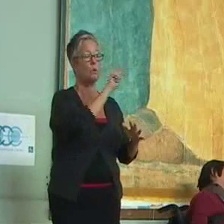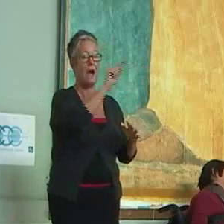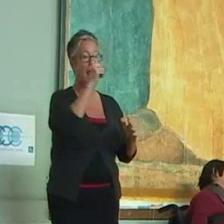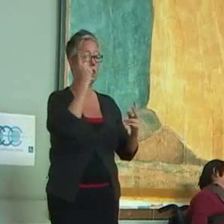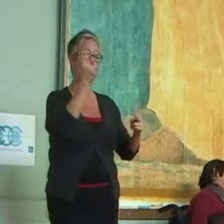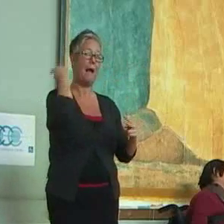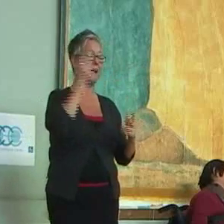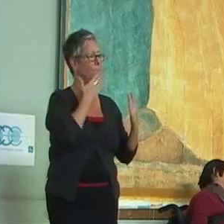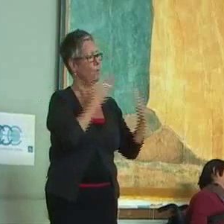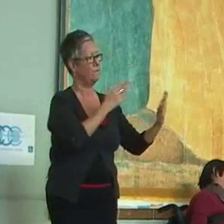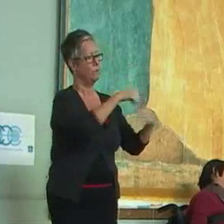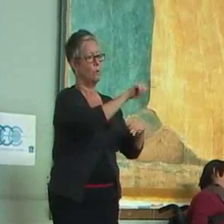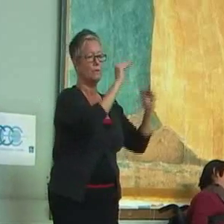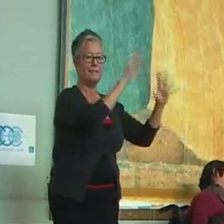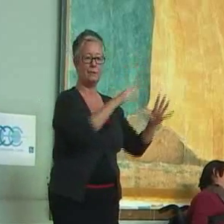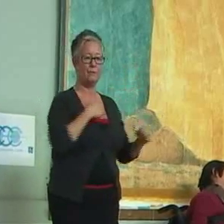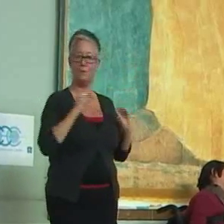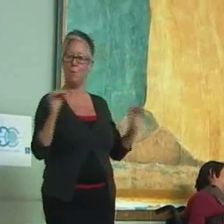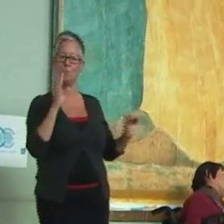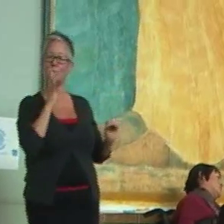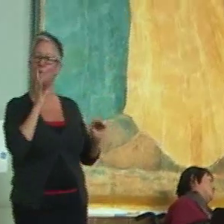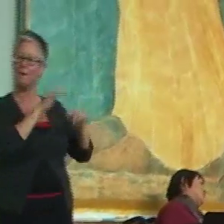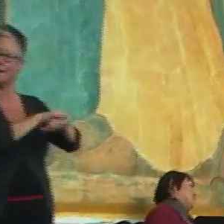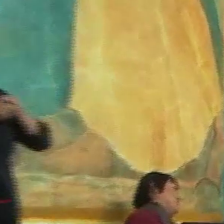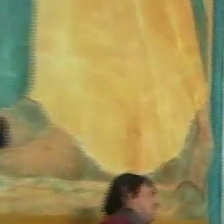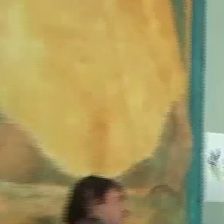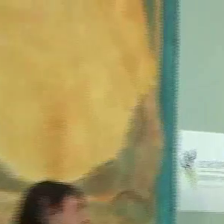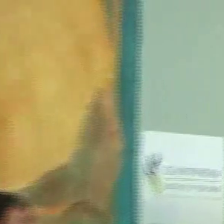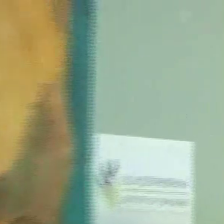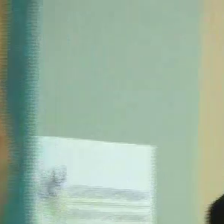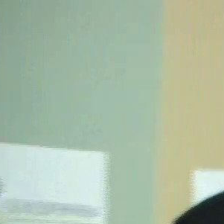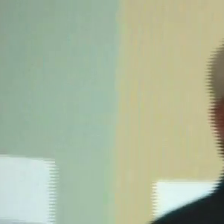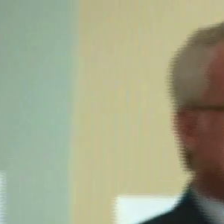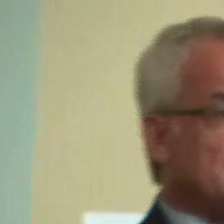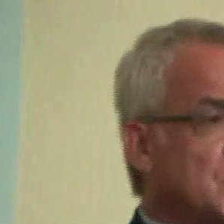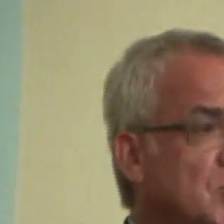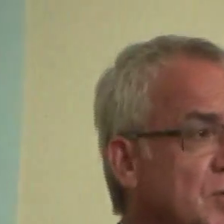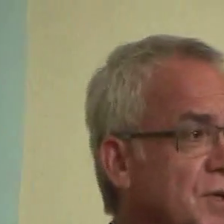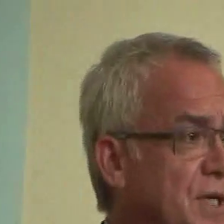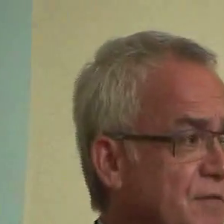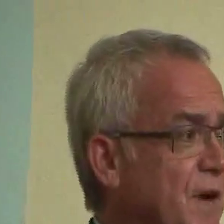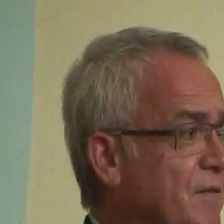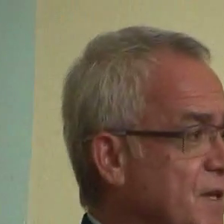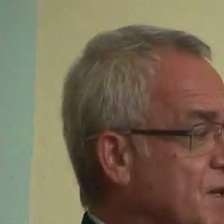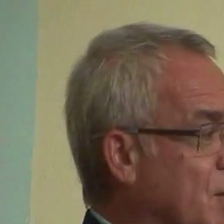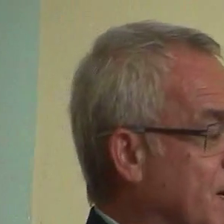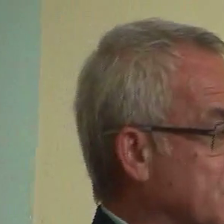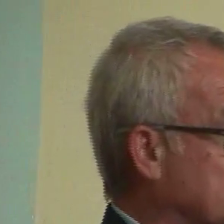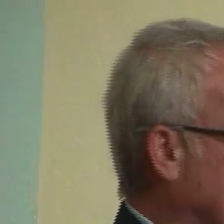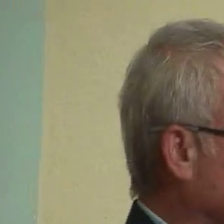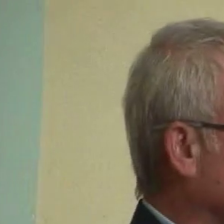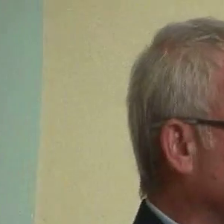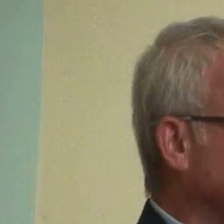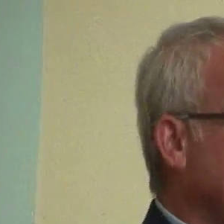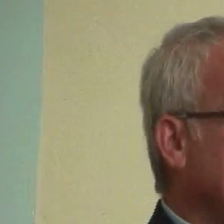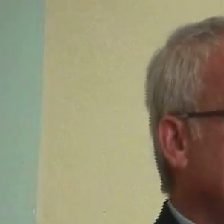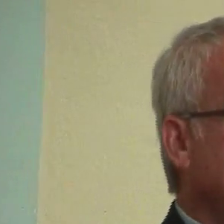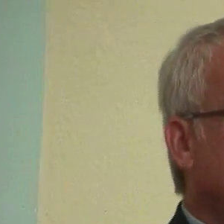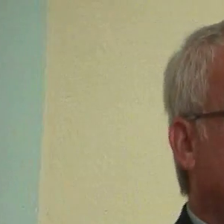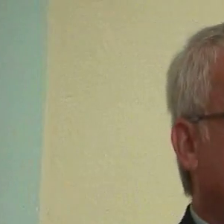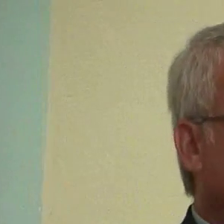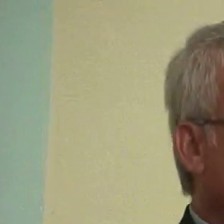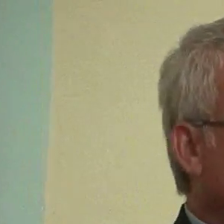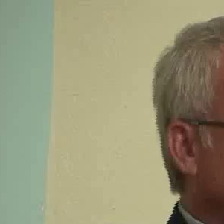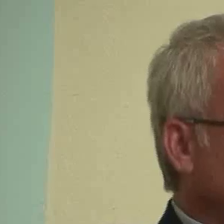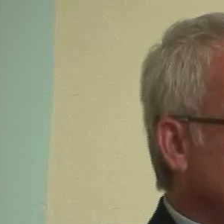I'm grateful to the society which allows one to work hard and have the potential to give everything that one has to give.